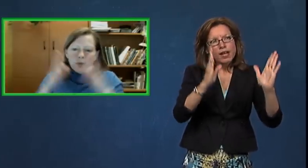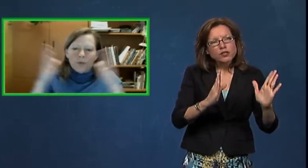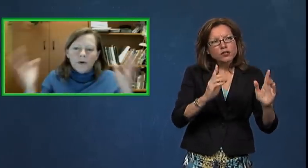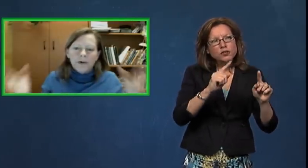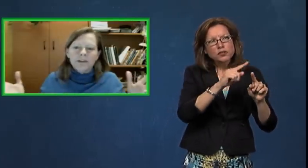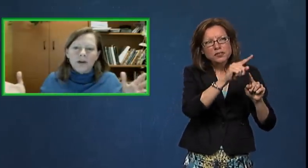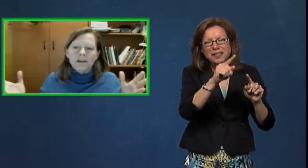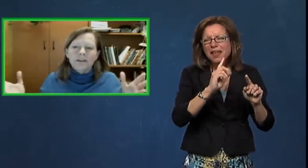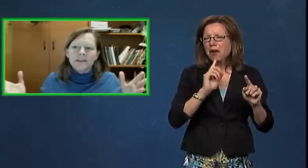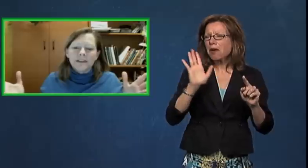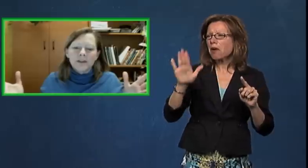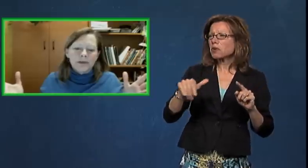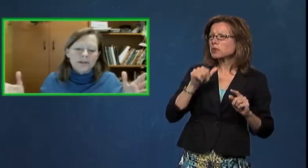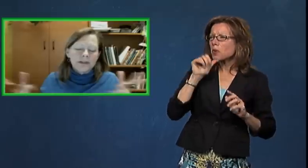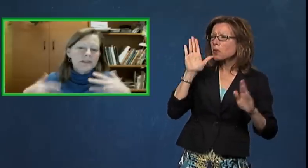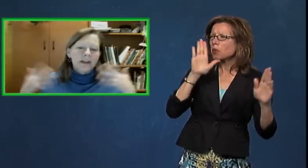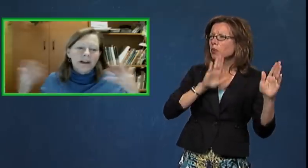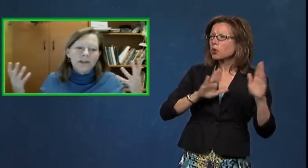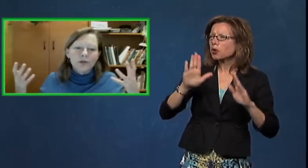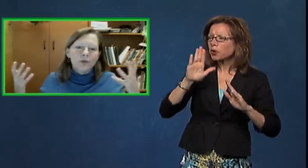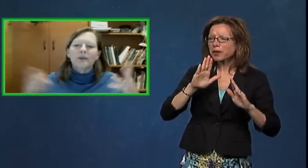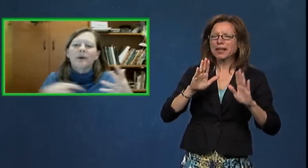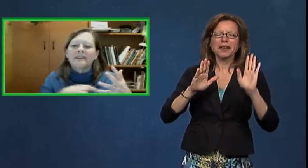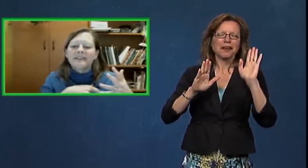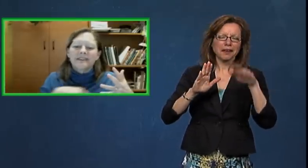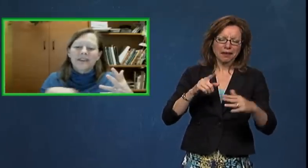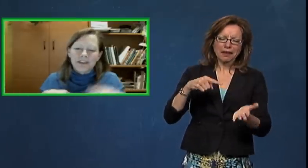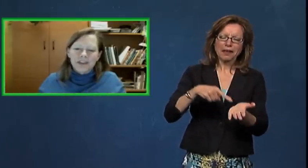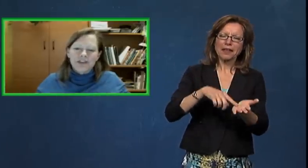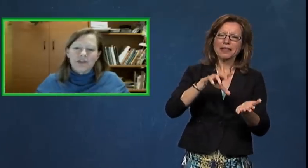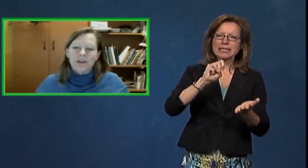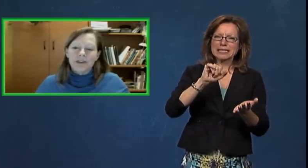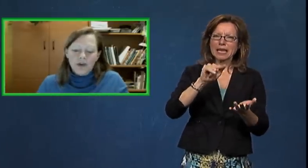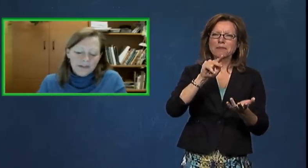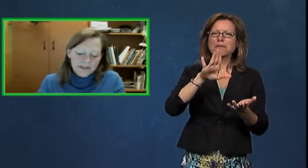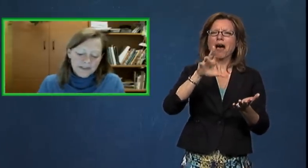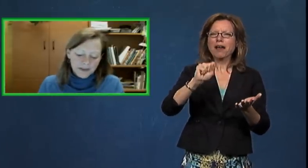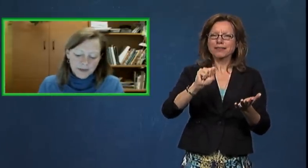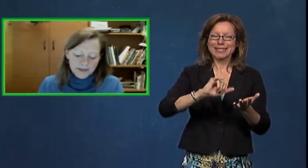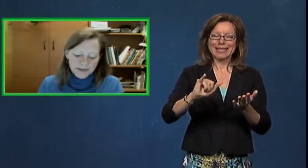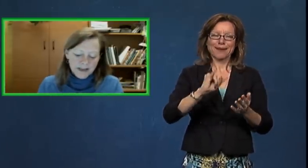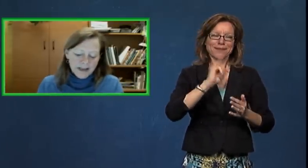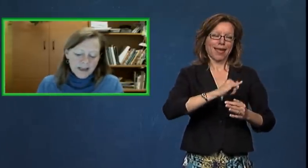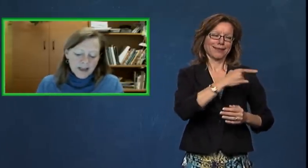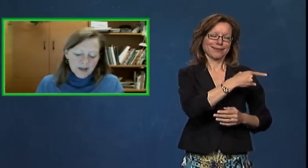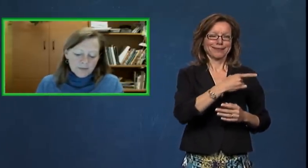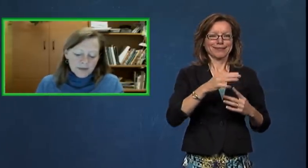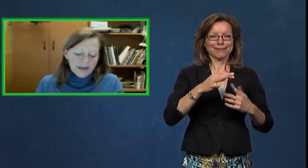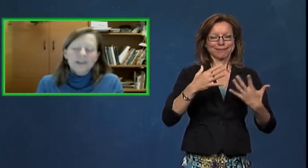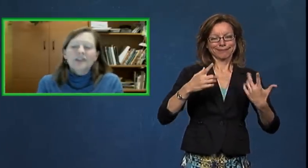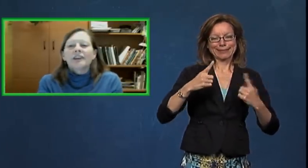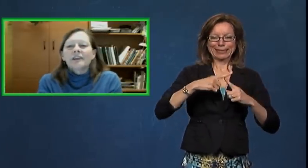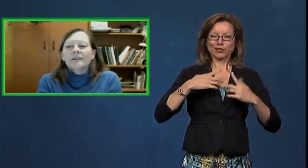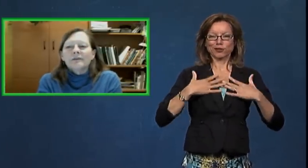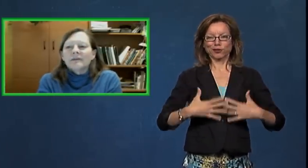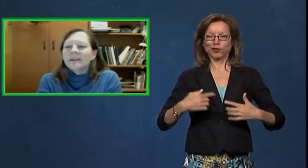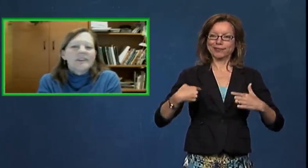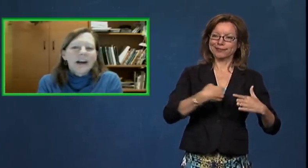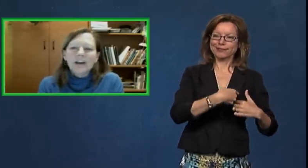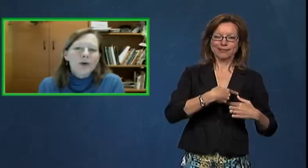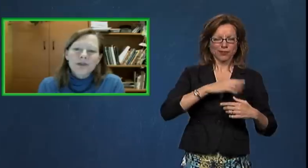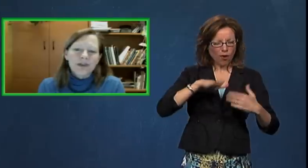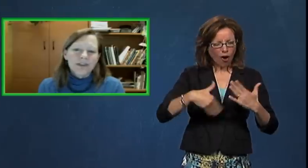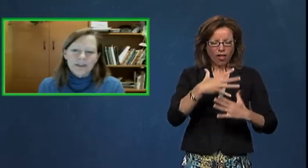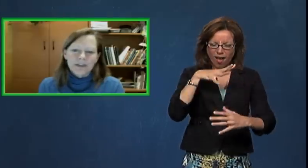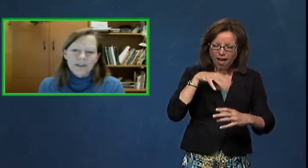but don't worry, it's all on the syllabus, as slide 21 says on the t-shirt. It's all on the syllabus. But actually, it's